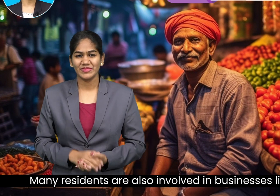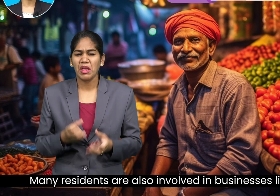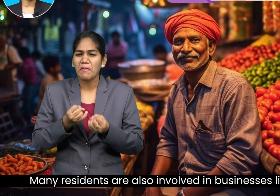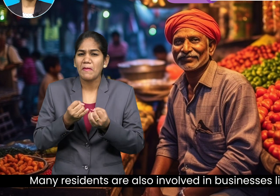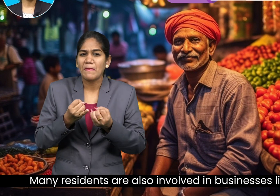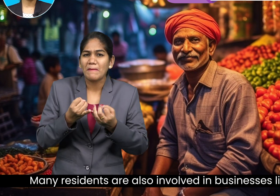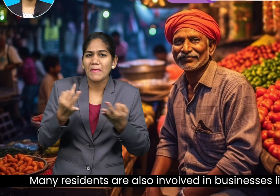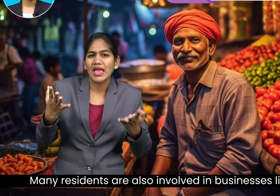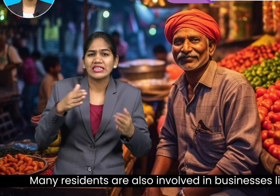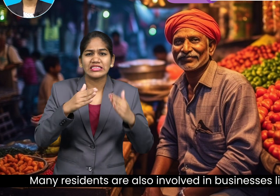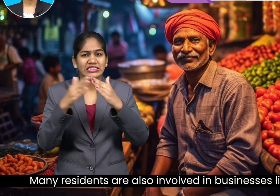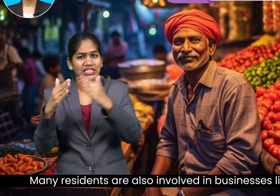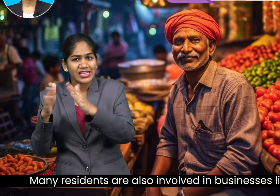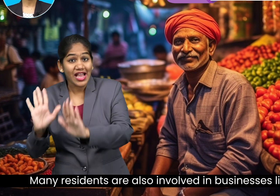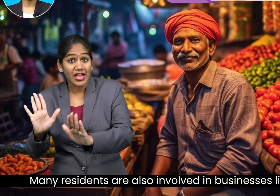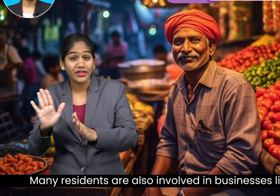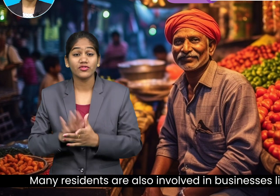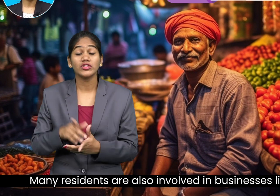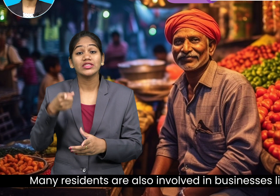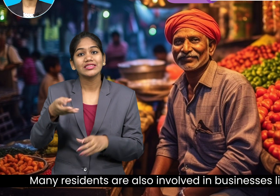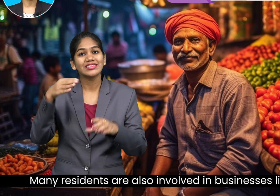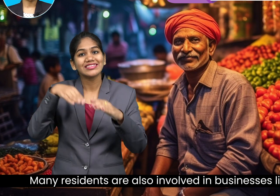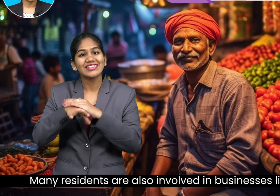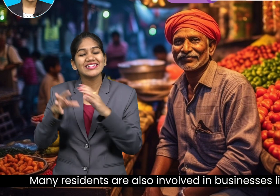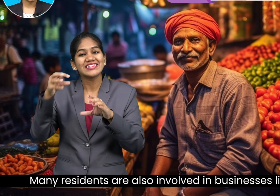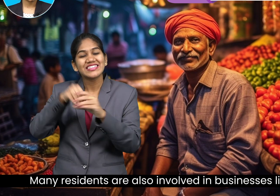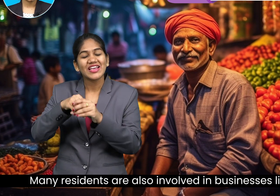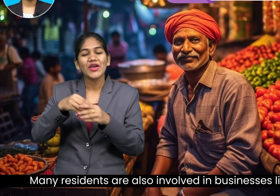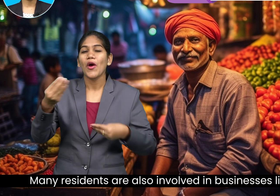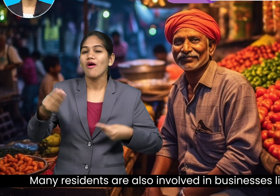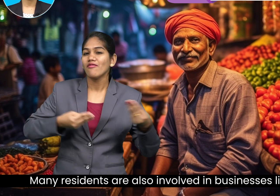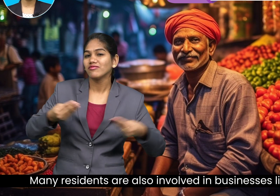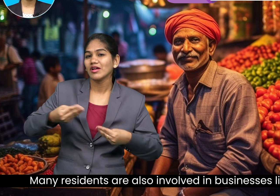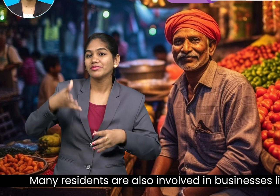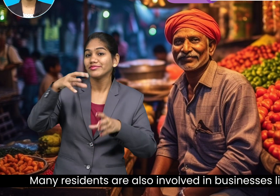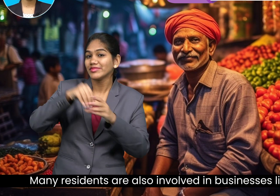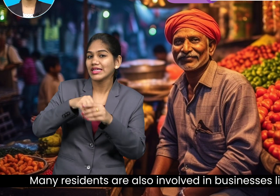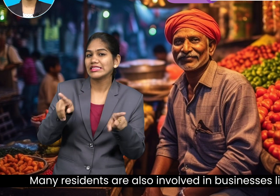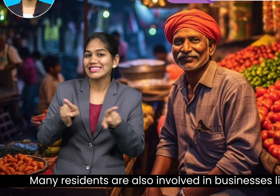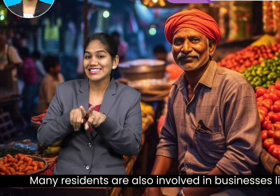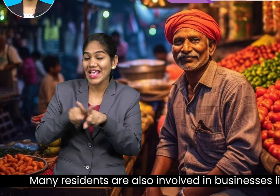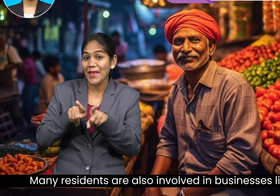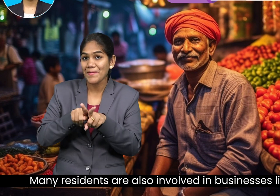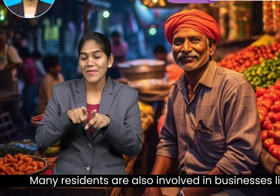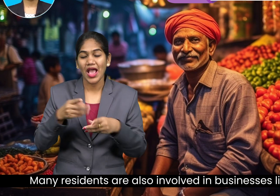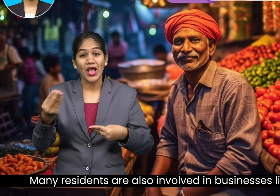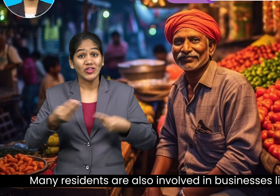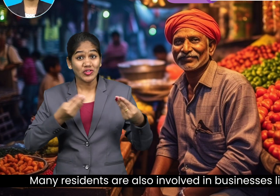Many residents are also involved in businesses like shopkeeping.